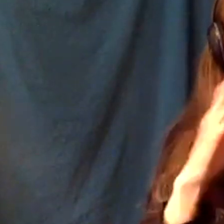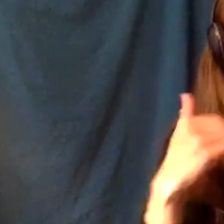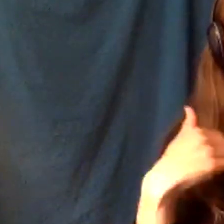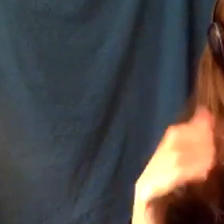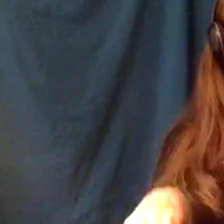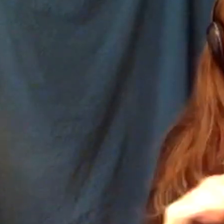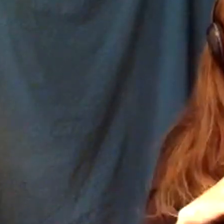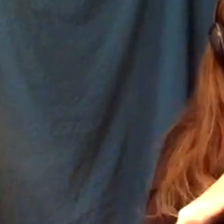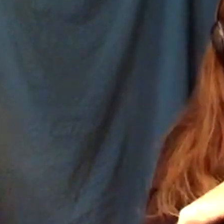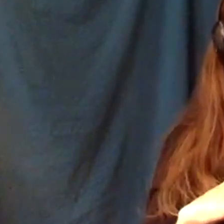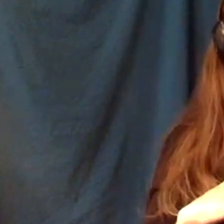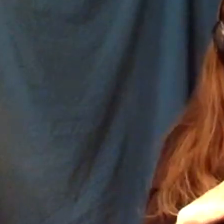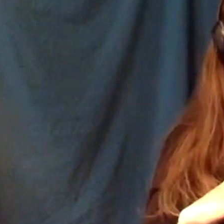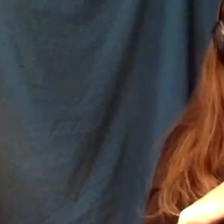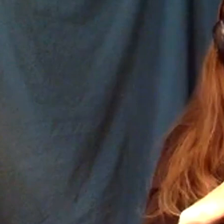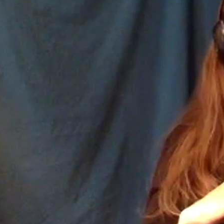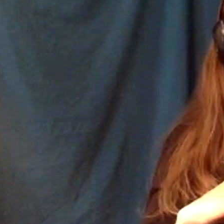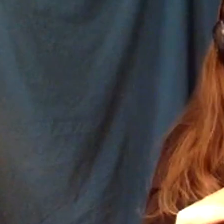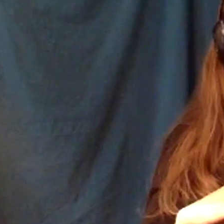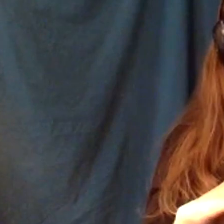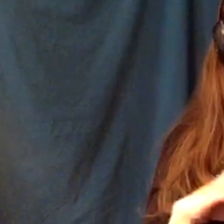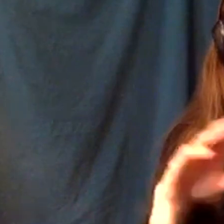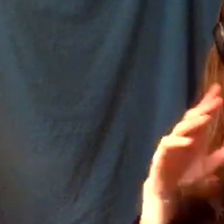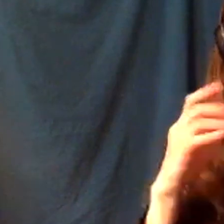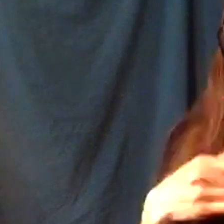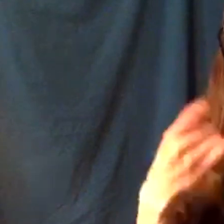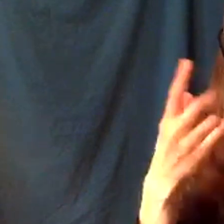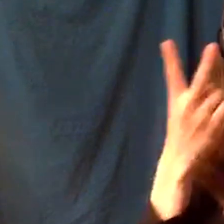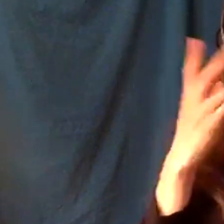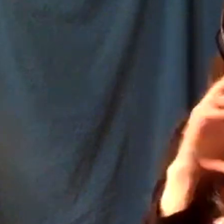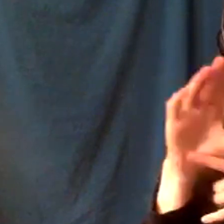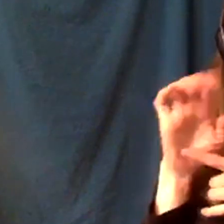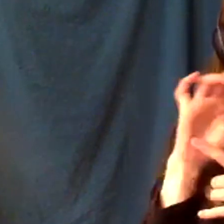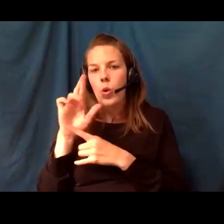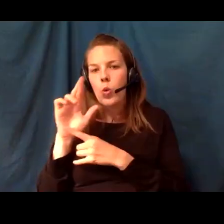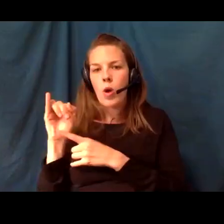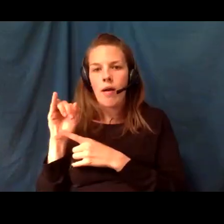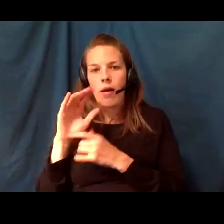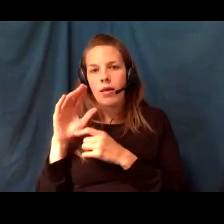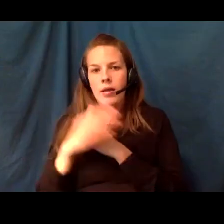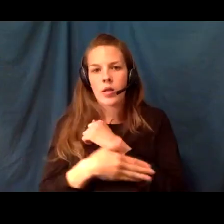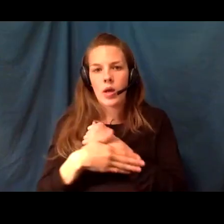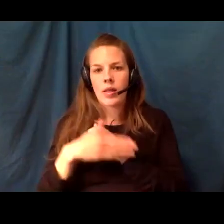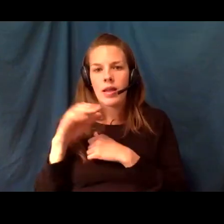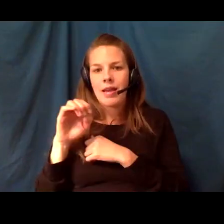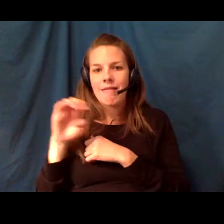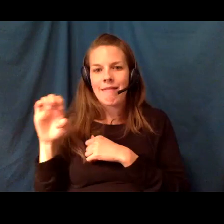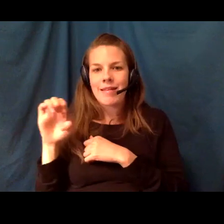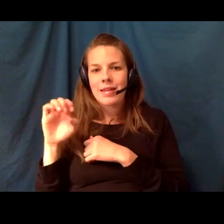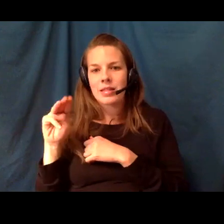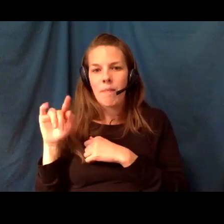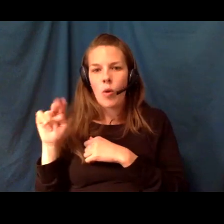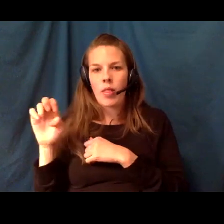And Janet, the last 2 questions relate to Rock Island County. Could you please tell us how many cases there are at the East Moline Correctional